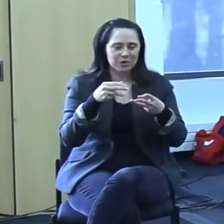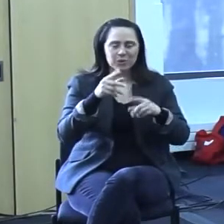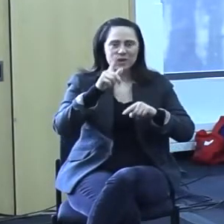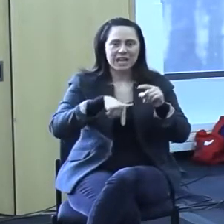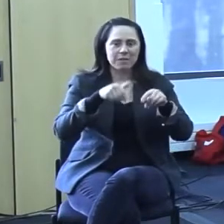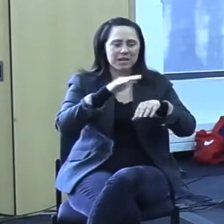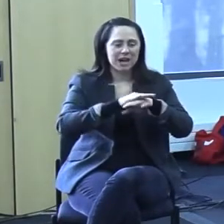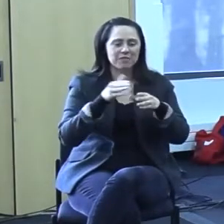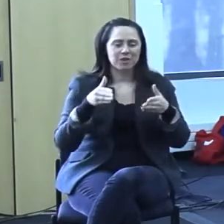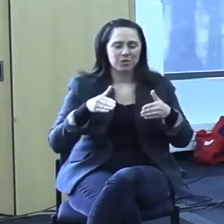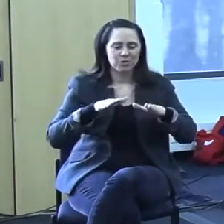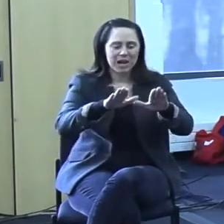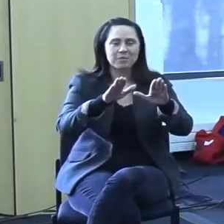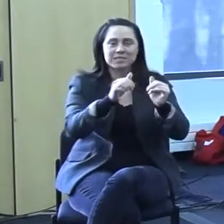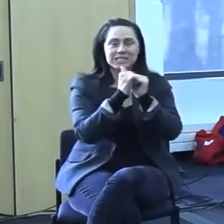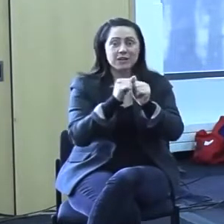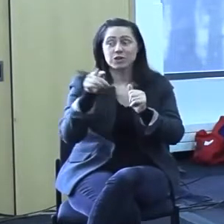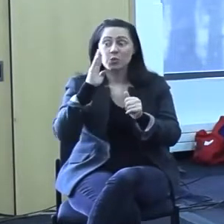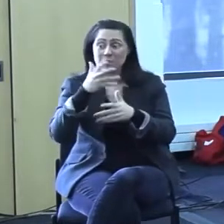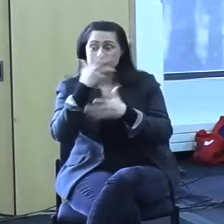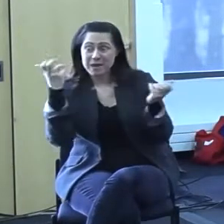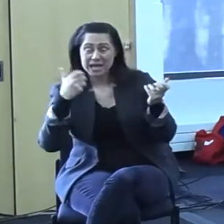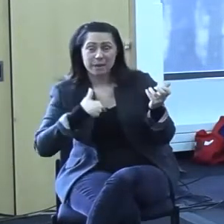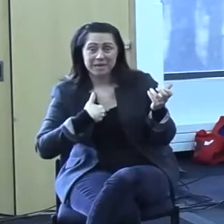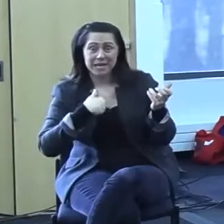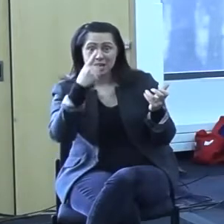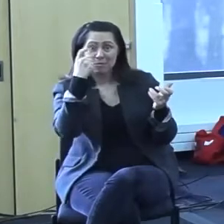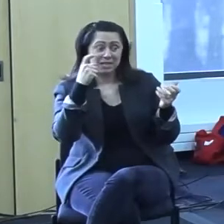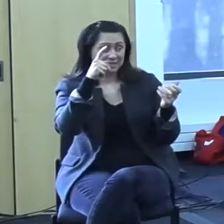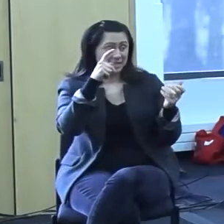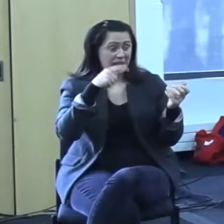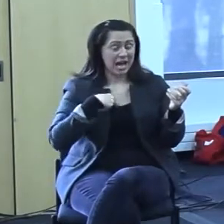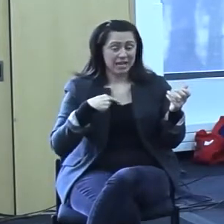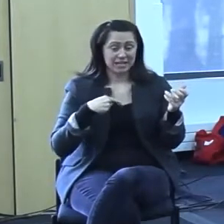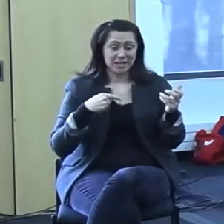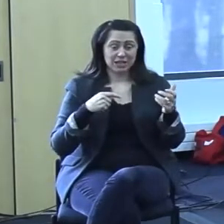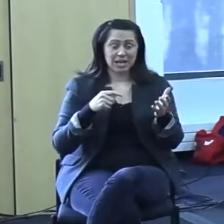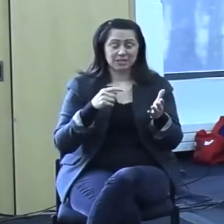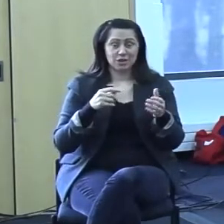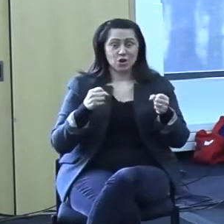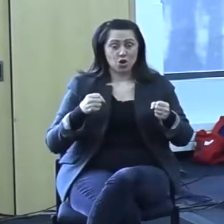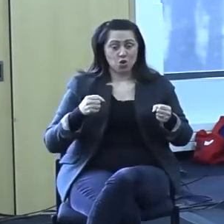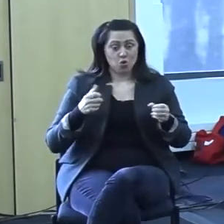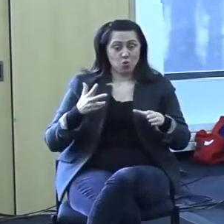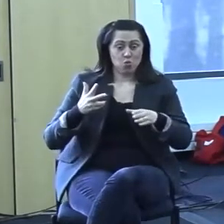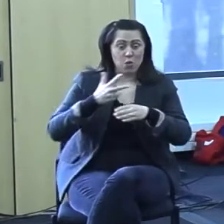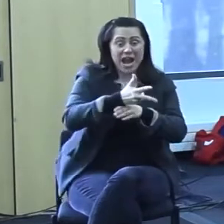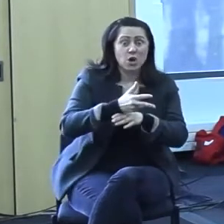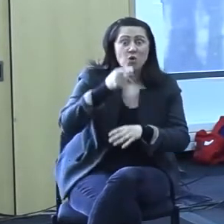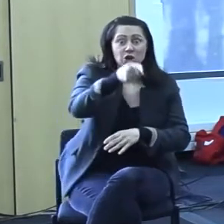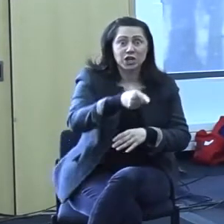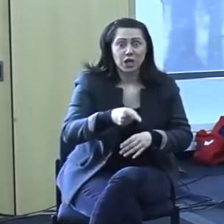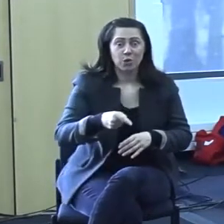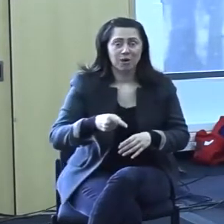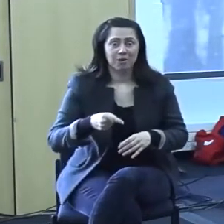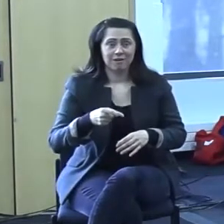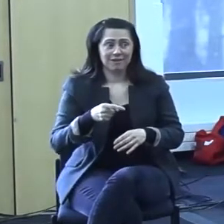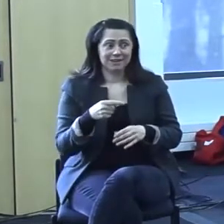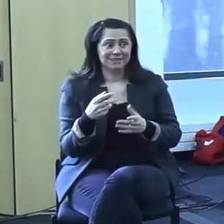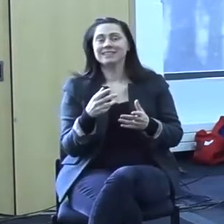mean, you're gonna be mad at me because I ran you over, and I'm like, well,